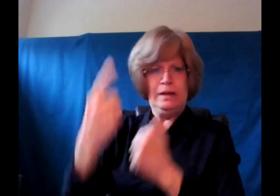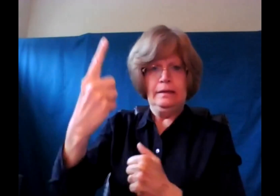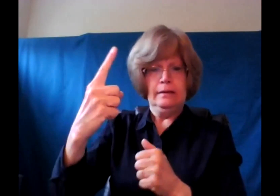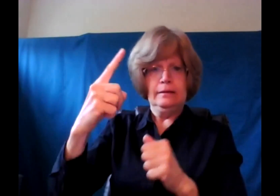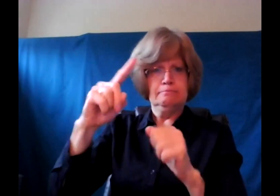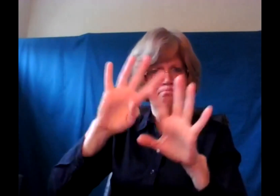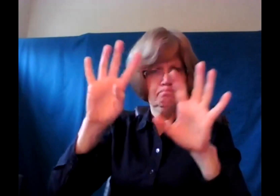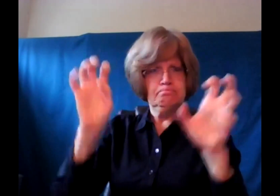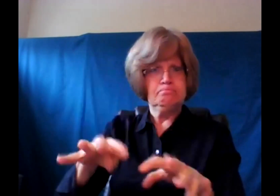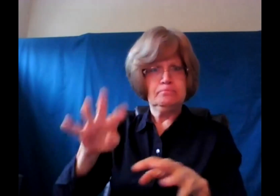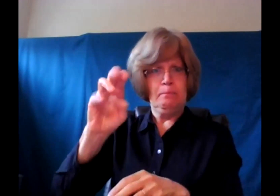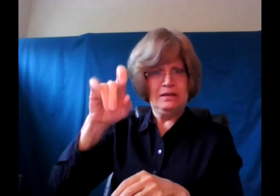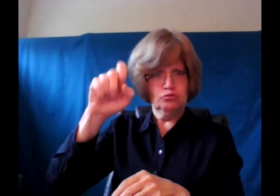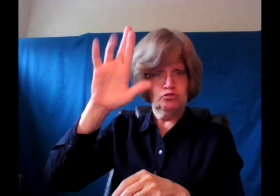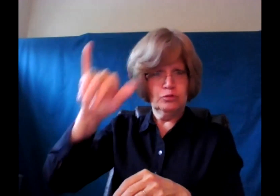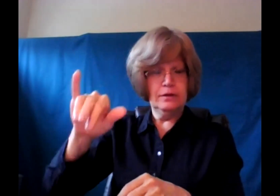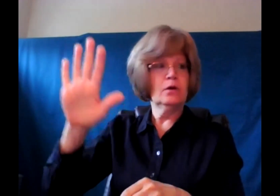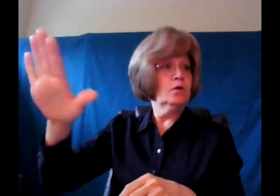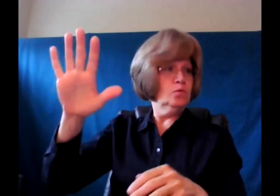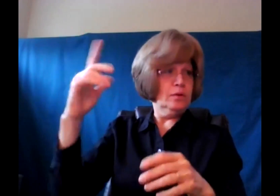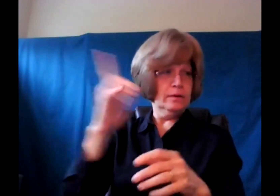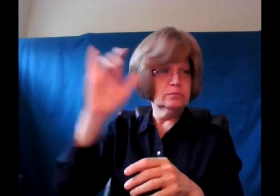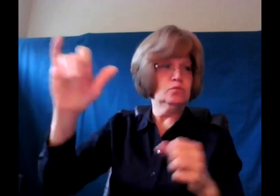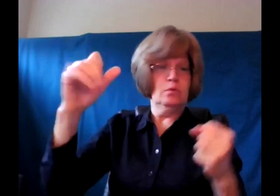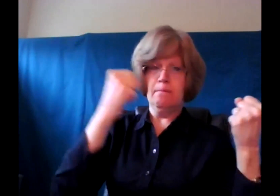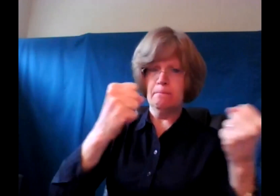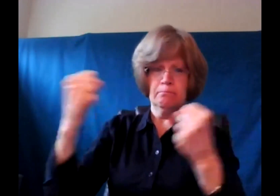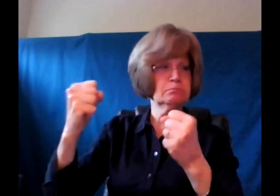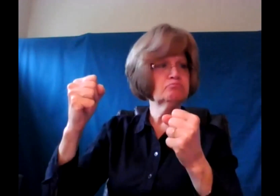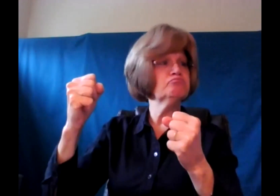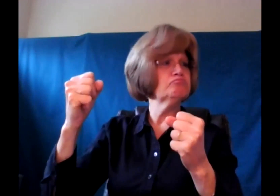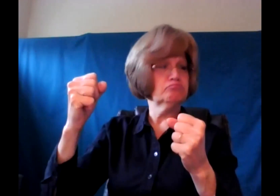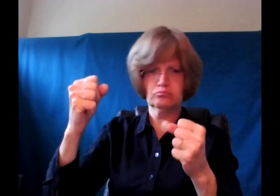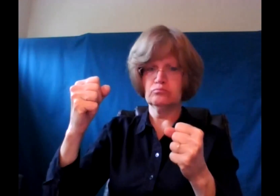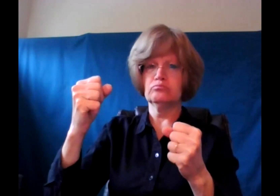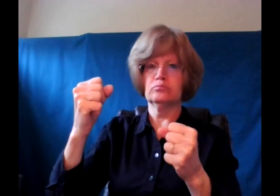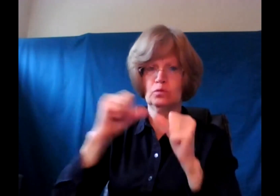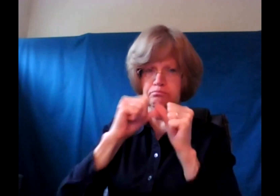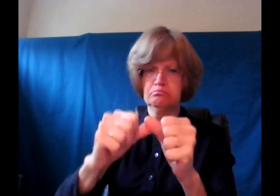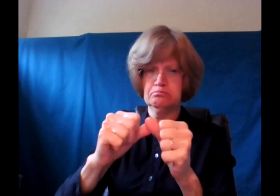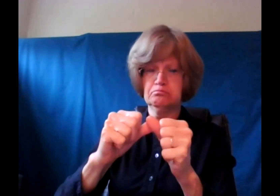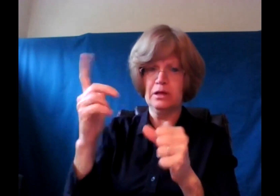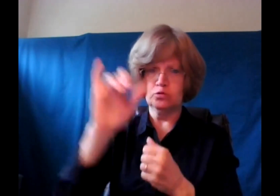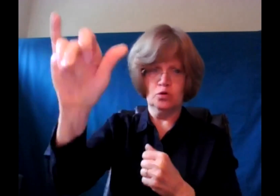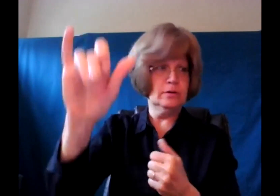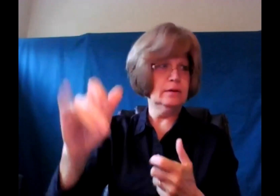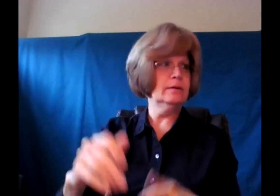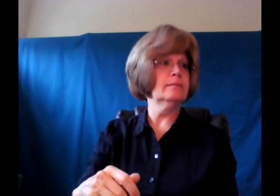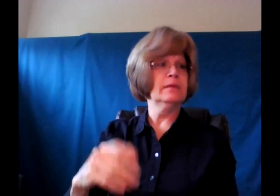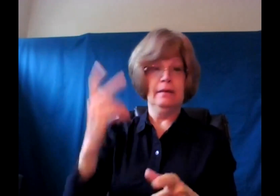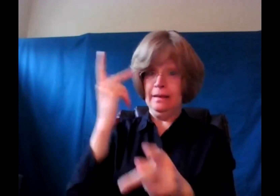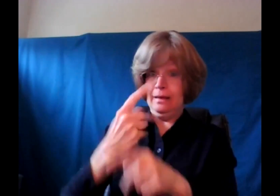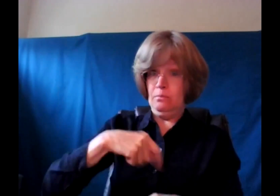in the power of your majesty to worship the unity. Keep us steadfast in this faith and